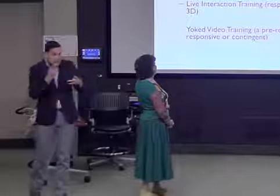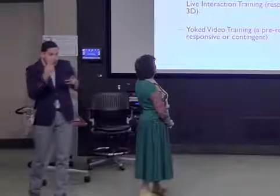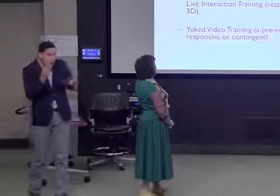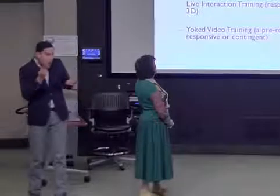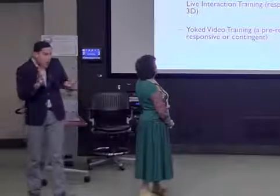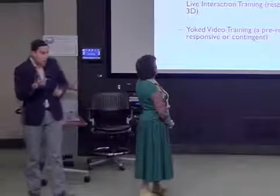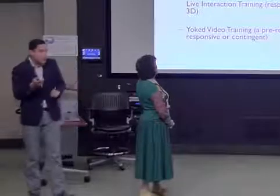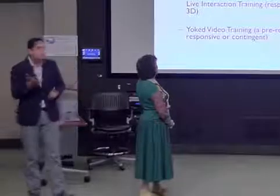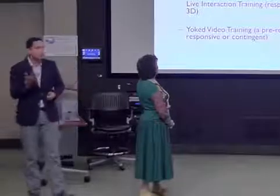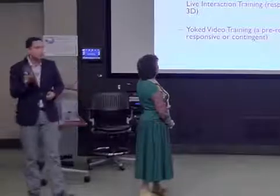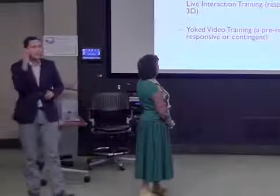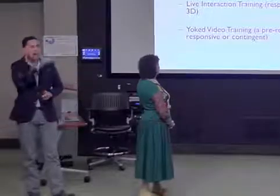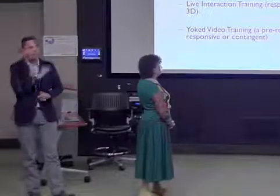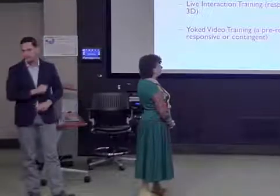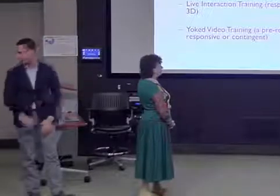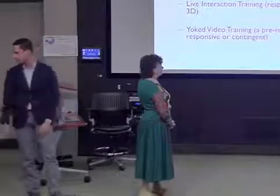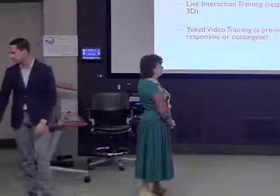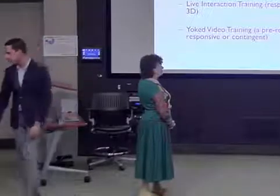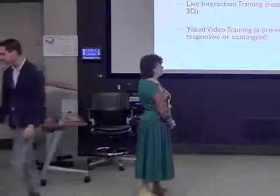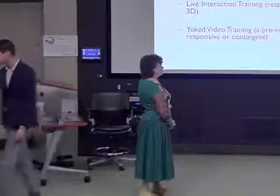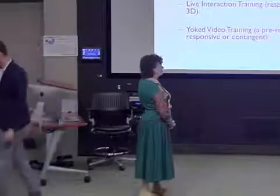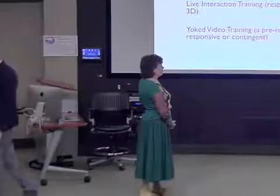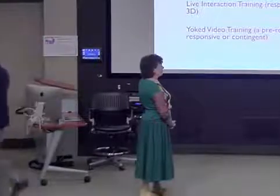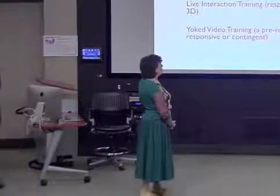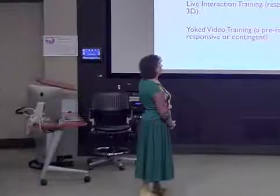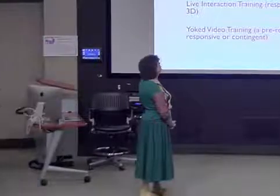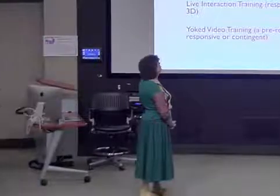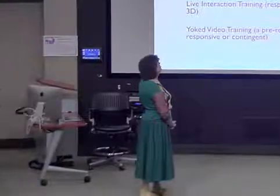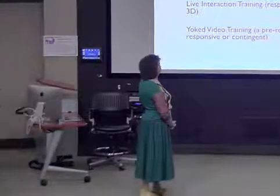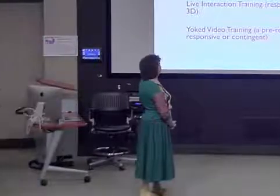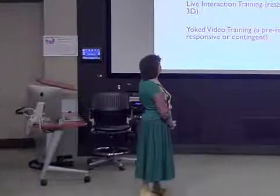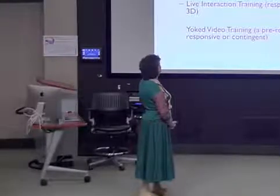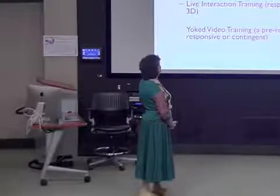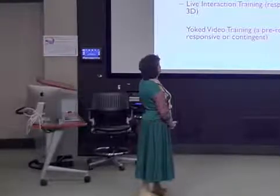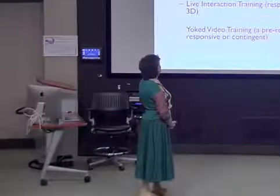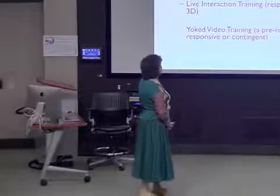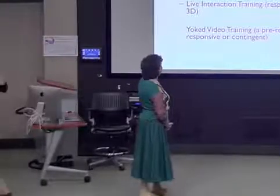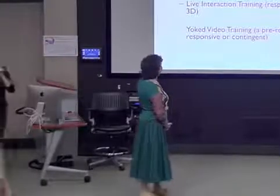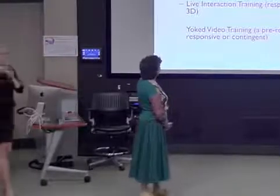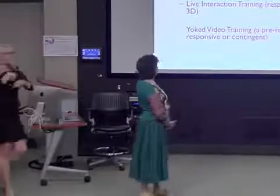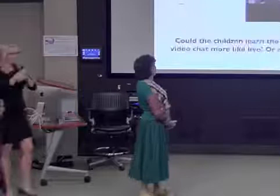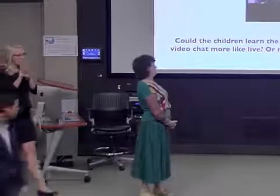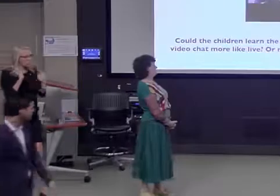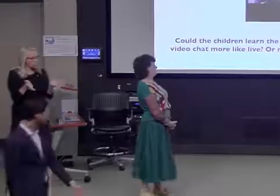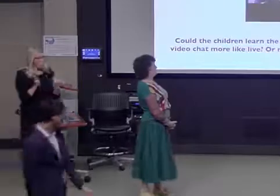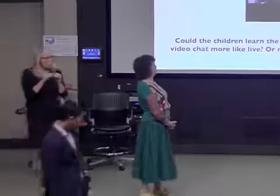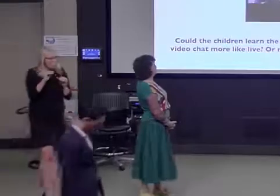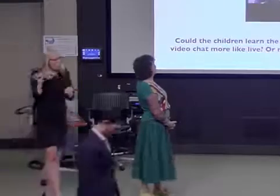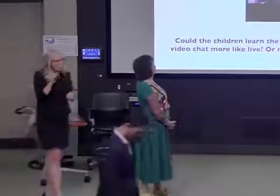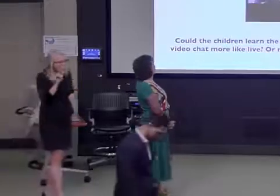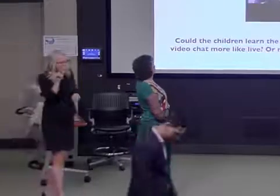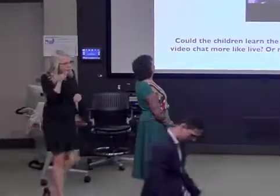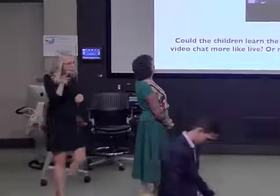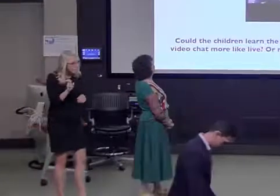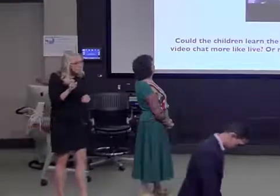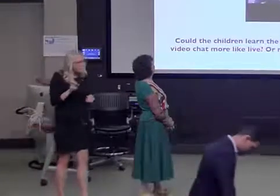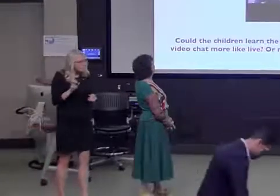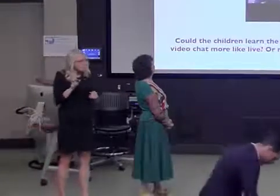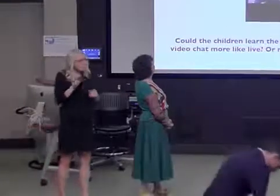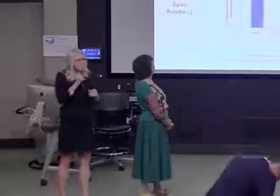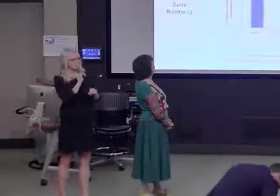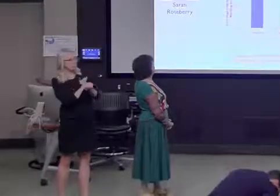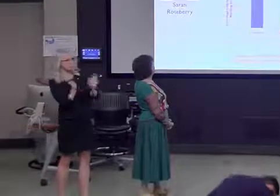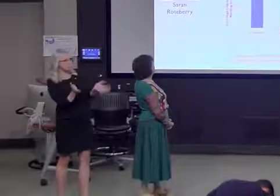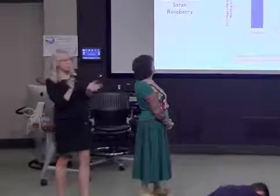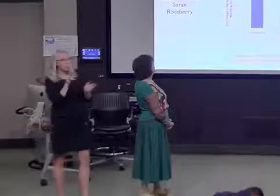here? Is teaching it with video chat more like live? Or is it going to be more like watching something on